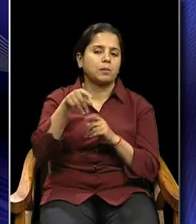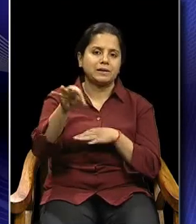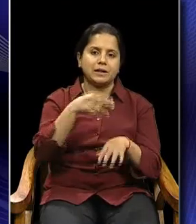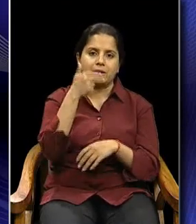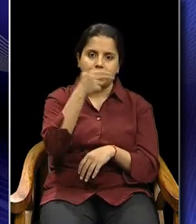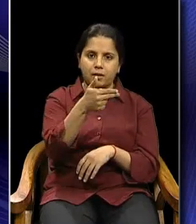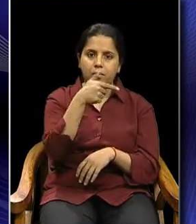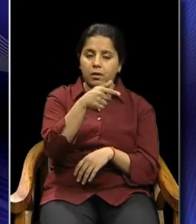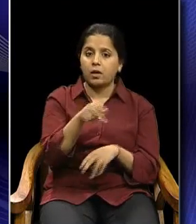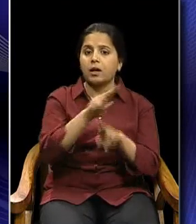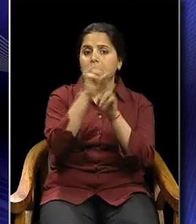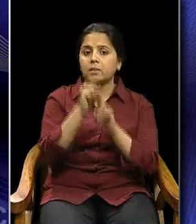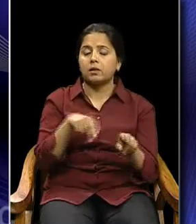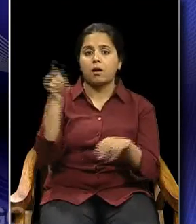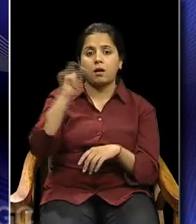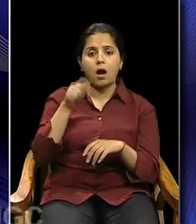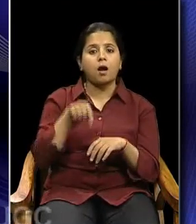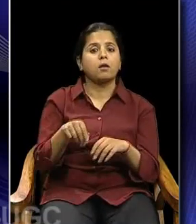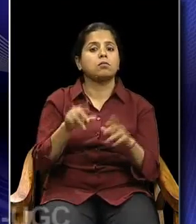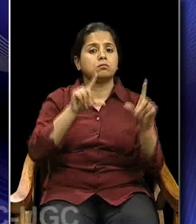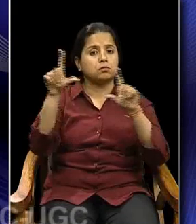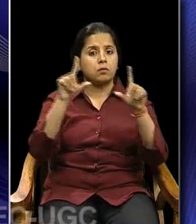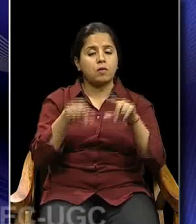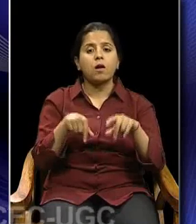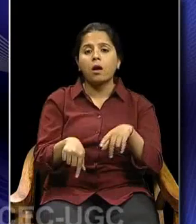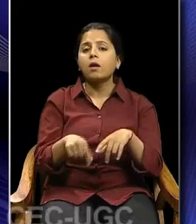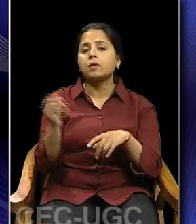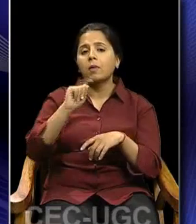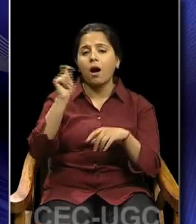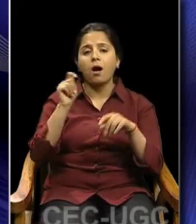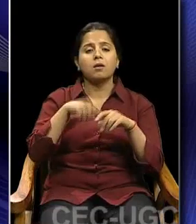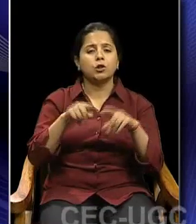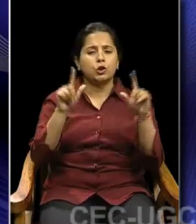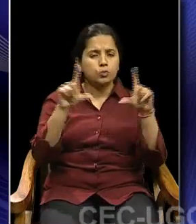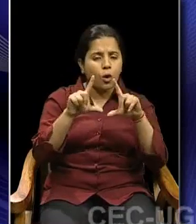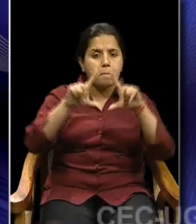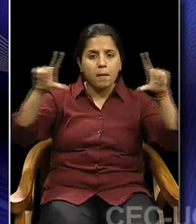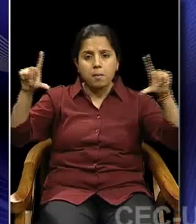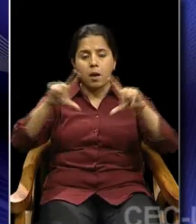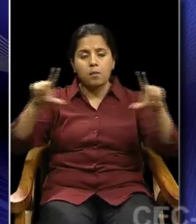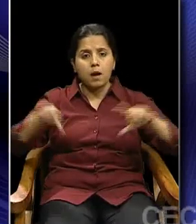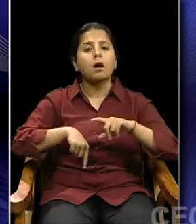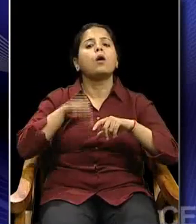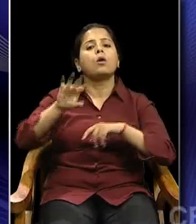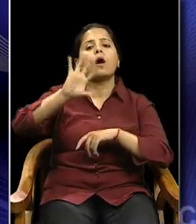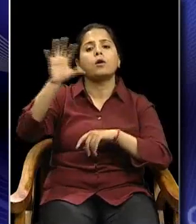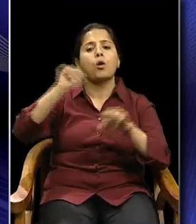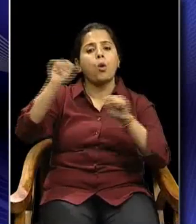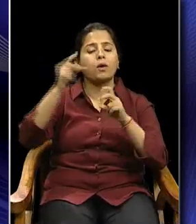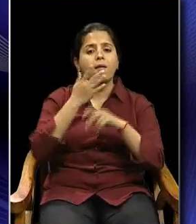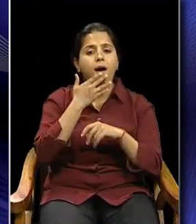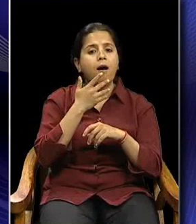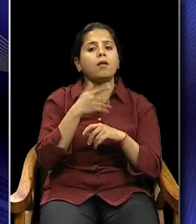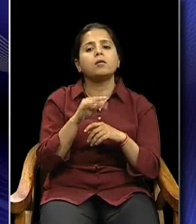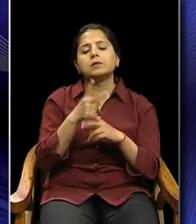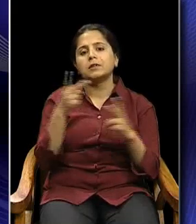an international kite museum with kites of other sizes, colors and shapes from the different countries. And we also